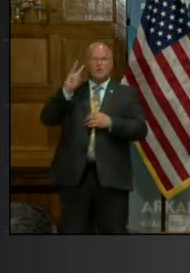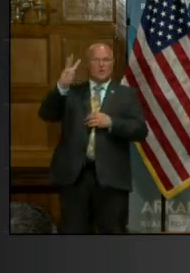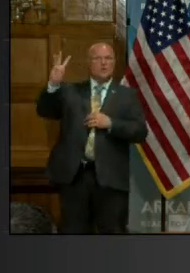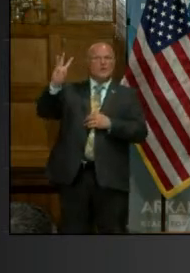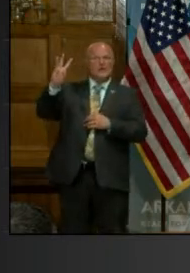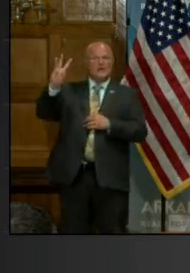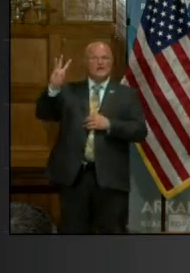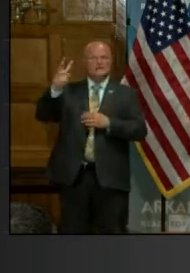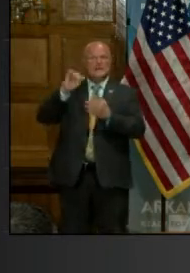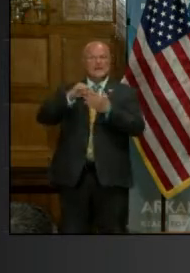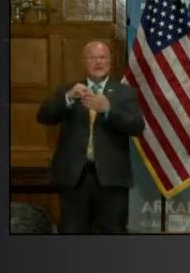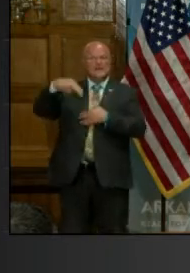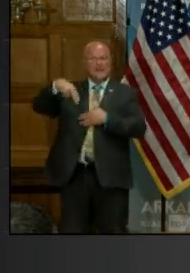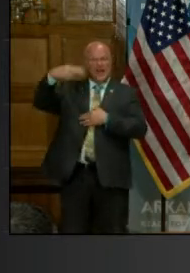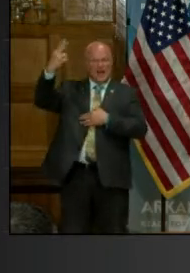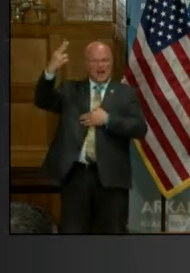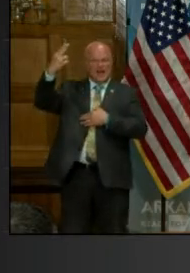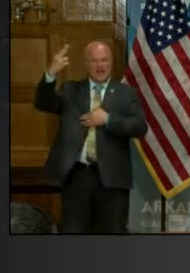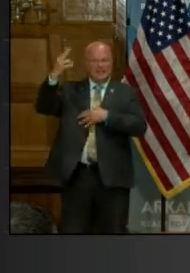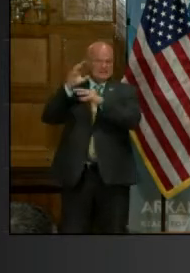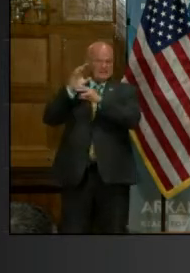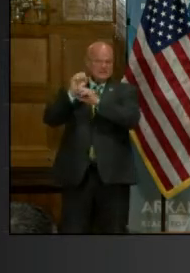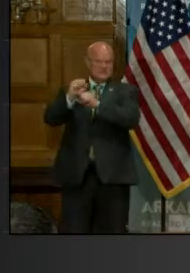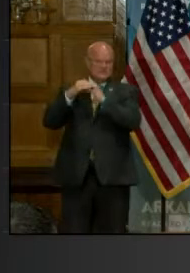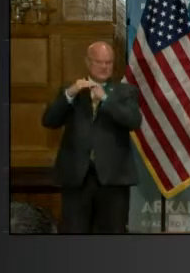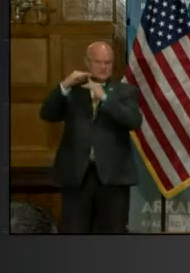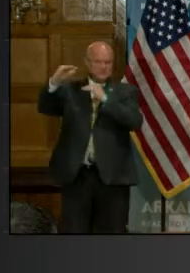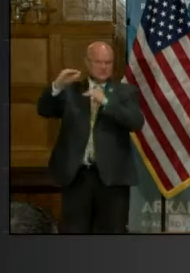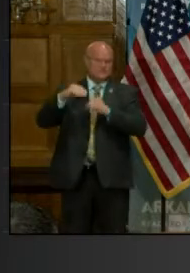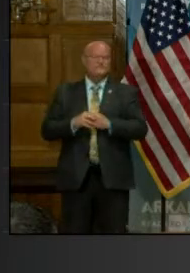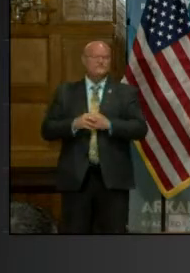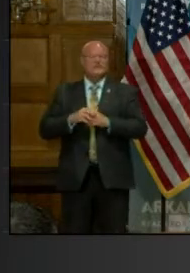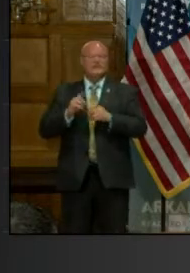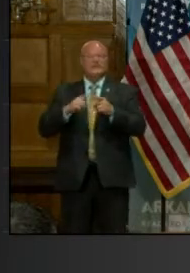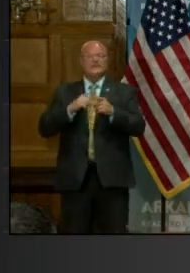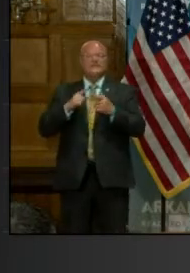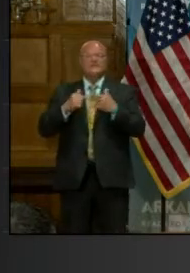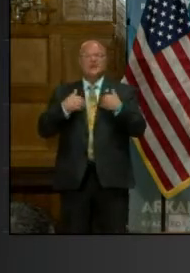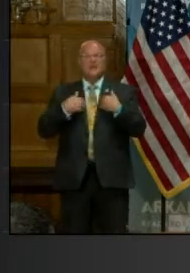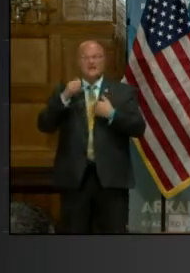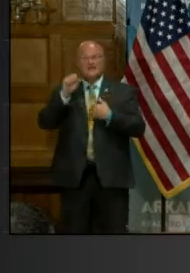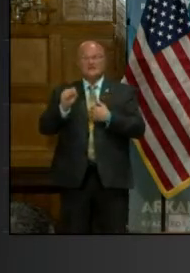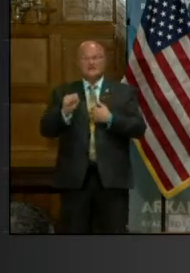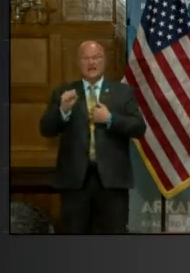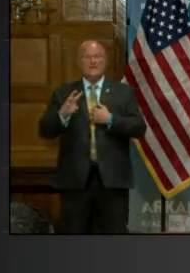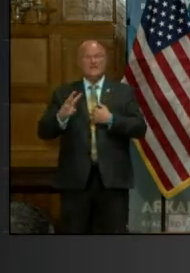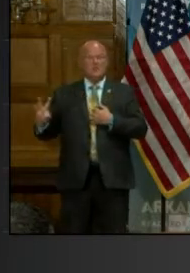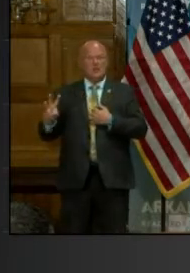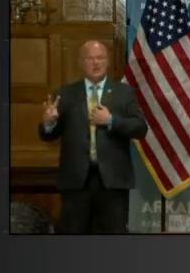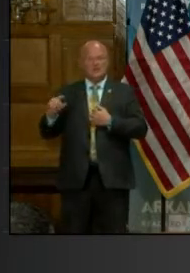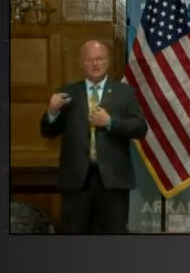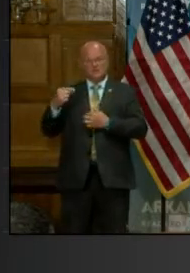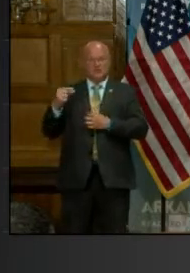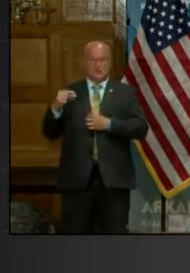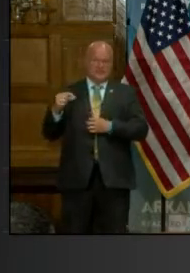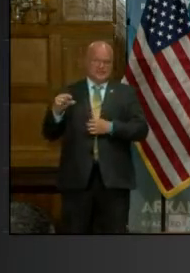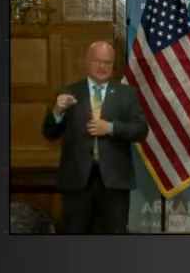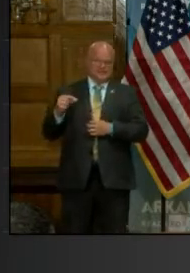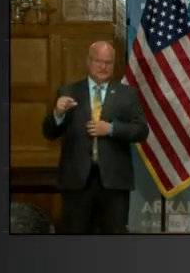Northwest, which is the highest trend line. And then you have the Southwest, which is the